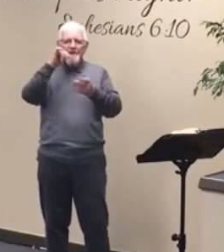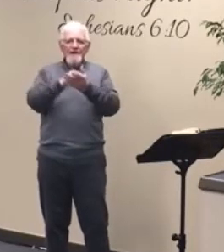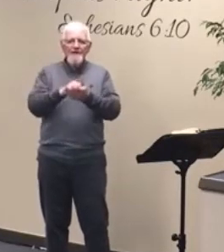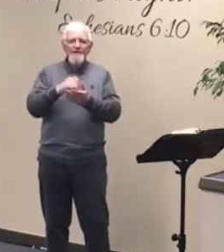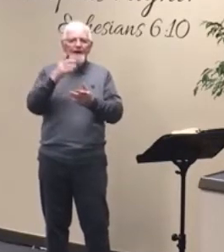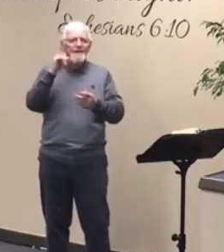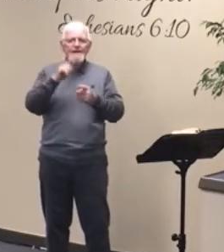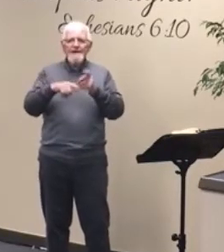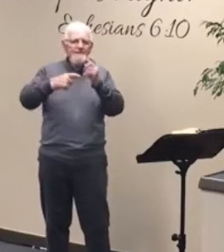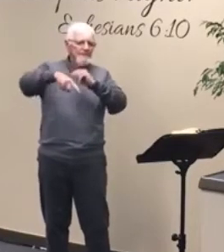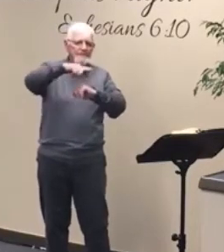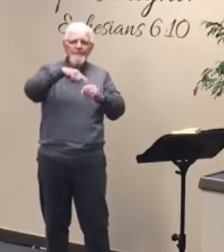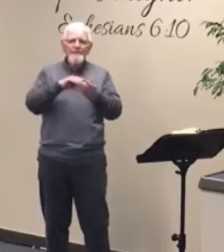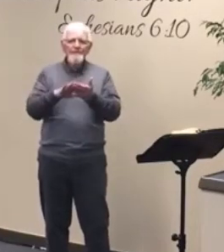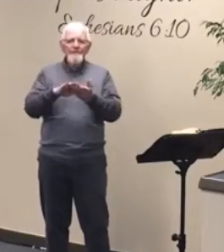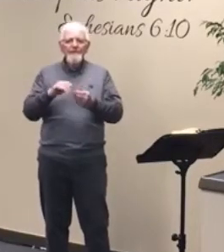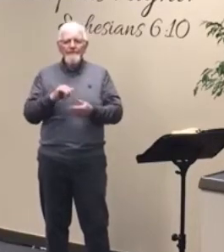it.